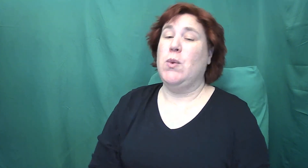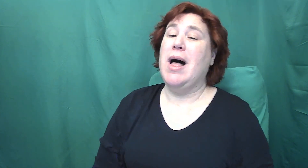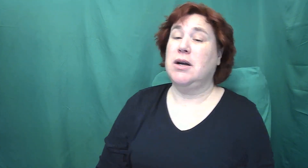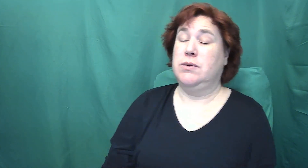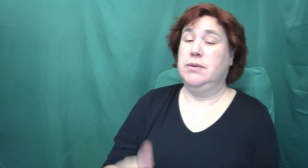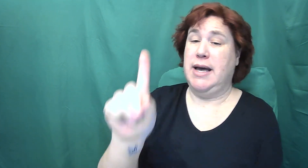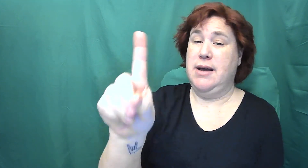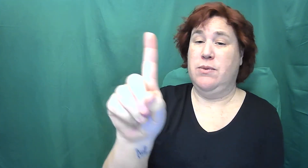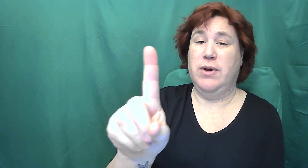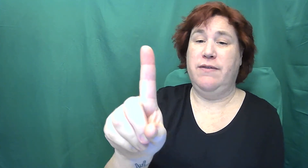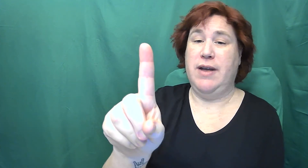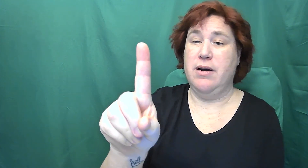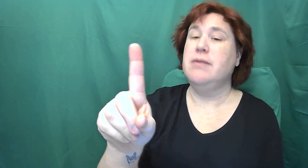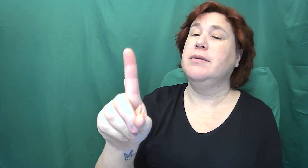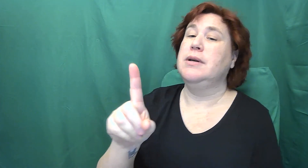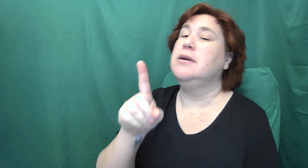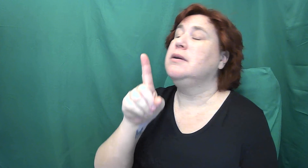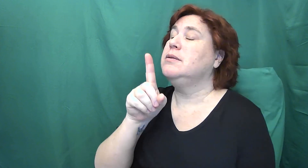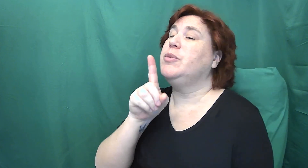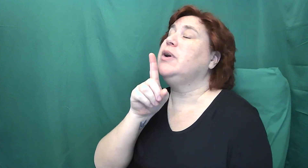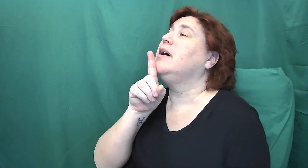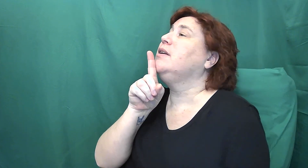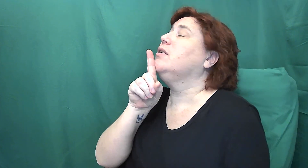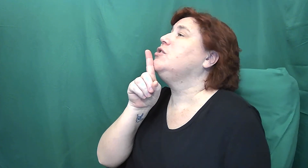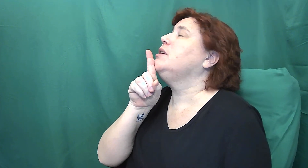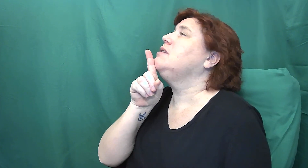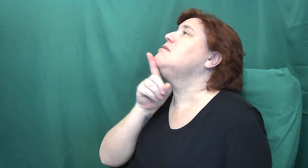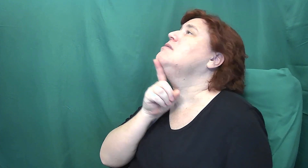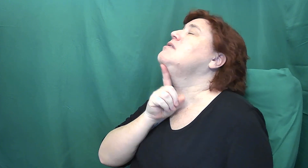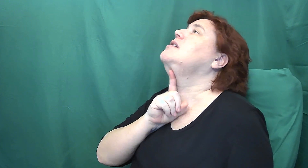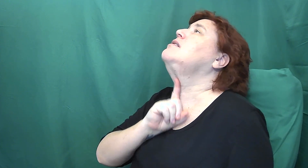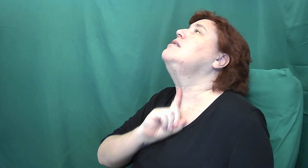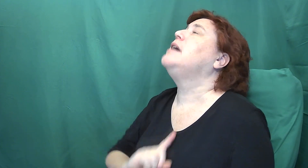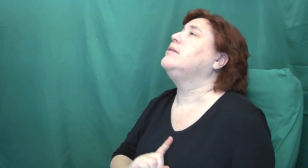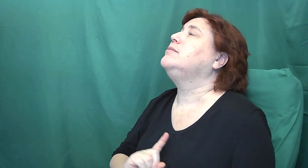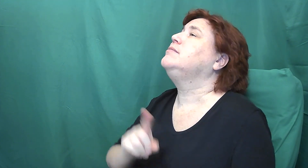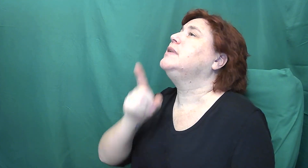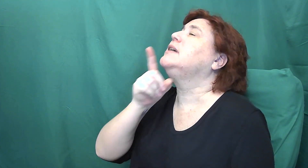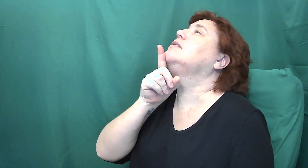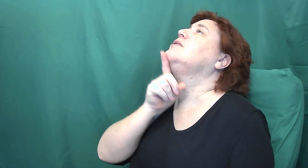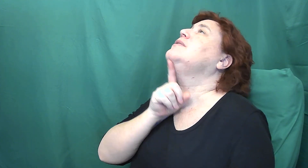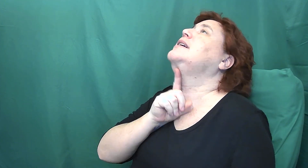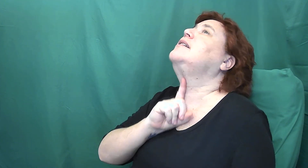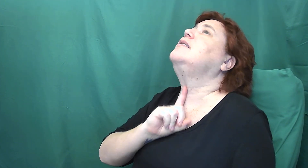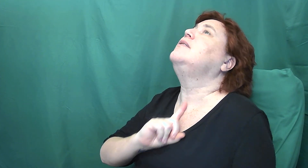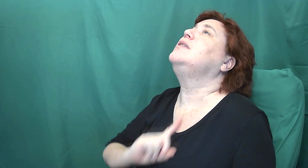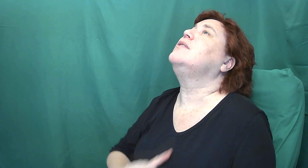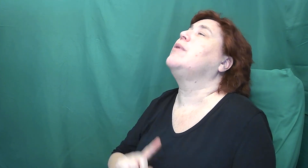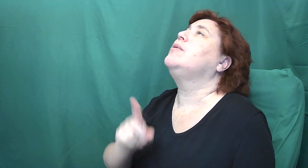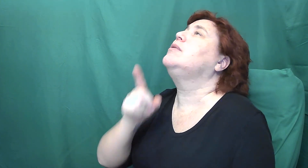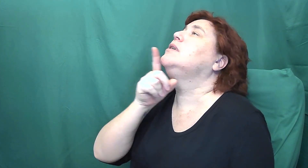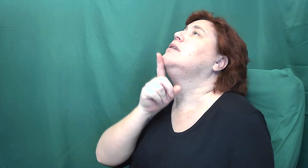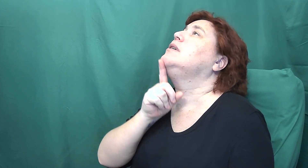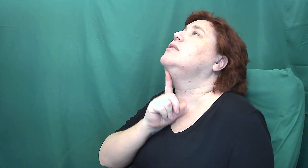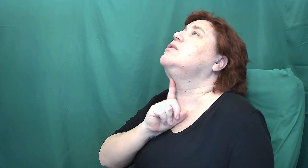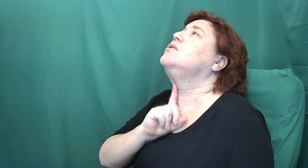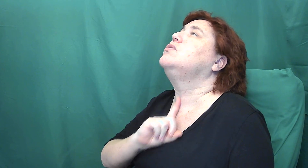swallow. Okay, one finger, put it on your chin and down, like it's going down your throat.